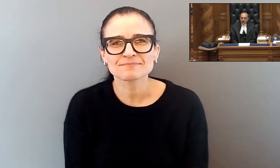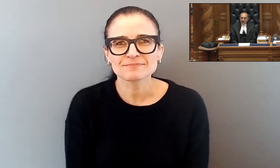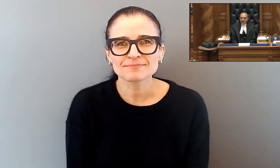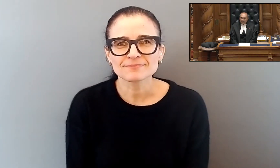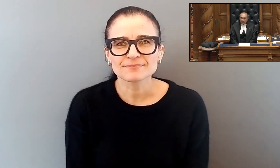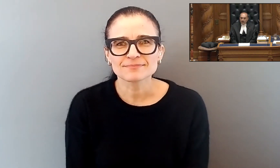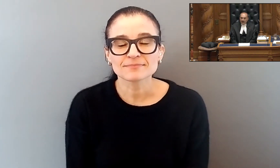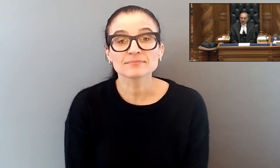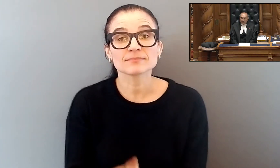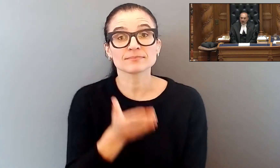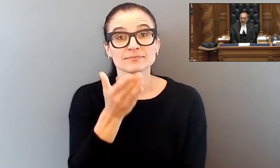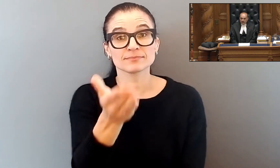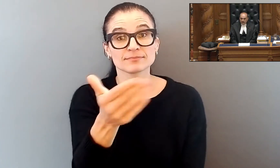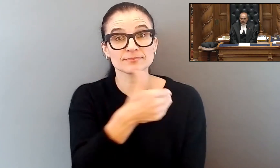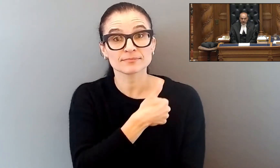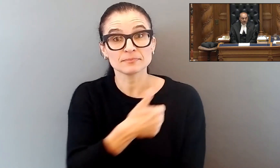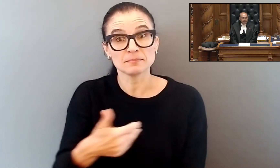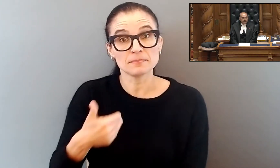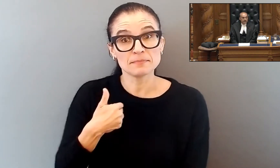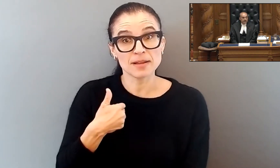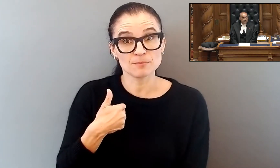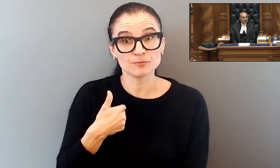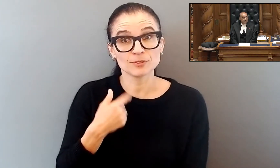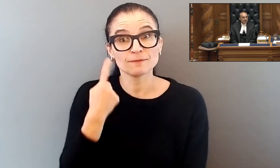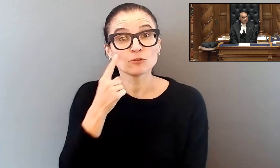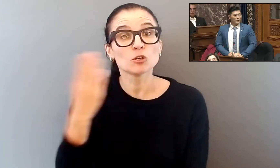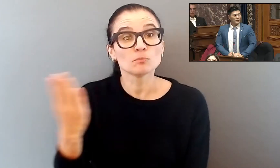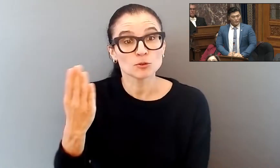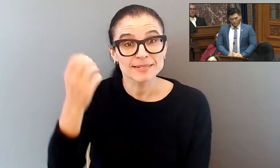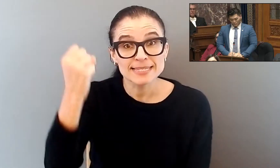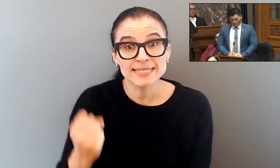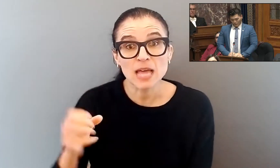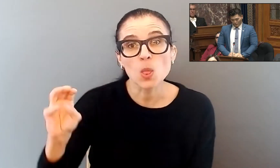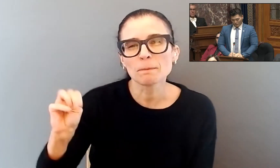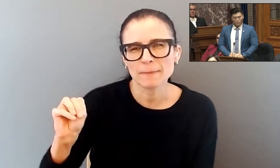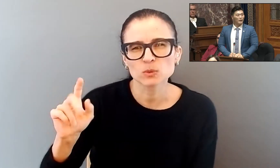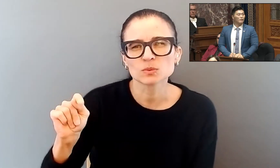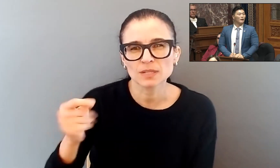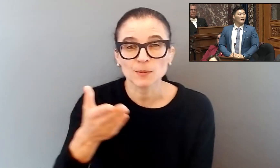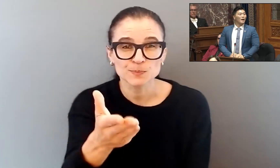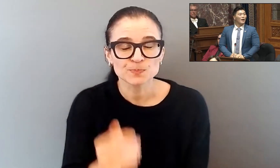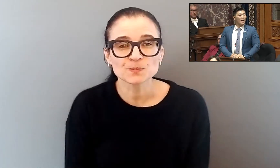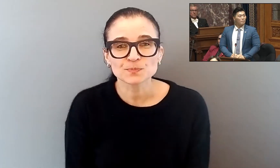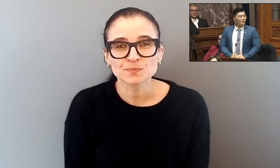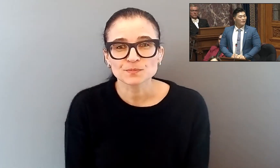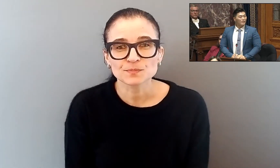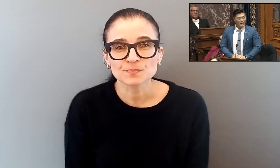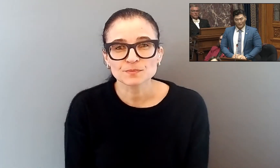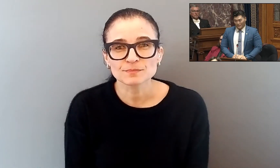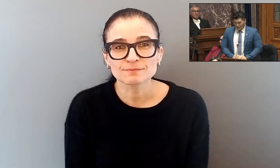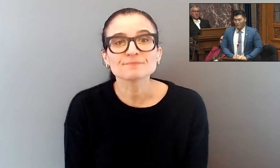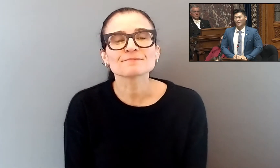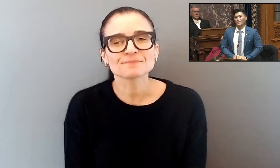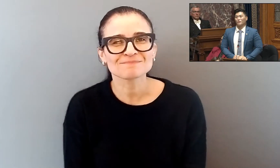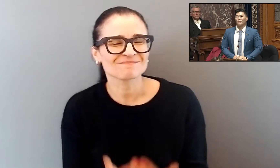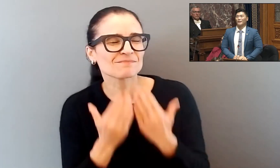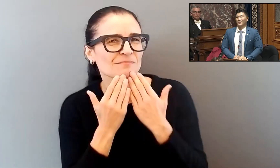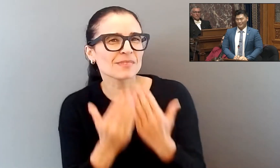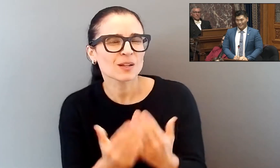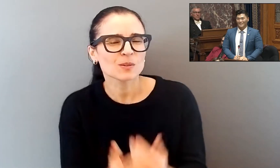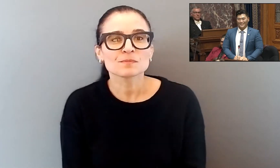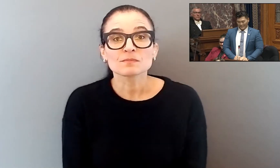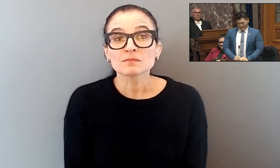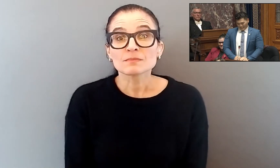Member for Burnaby South Metrotown. Thank you, Honorable Speaker. Well, happy Thanksgiving,